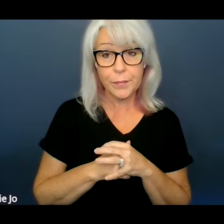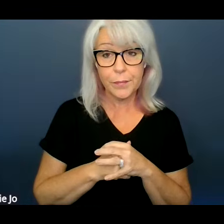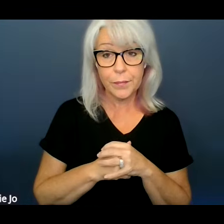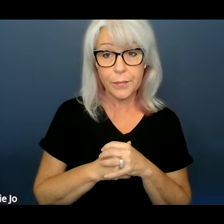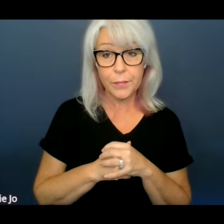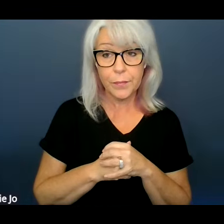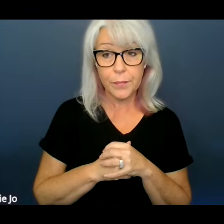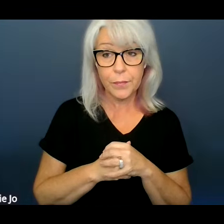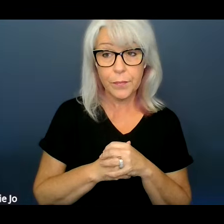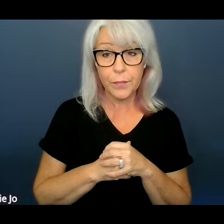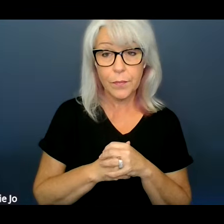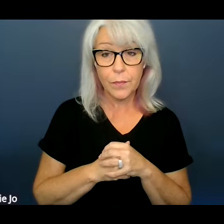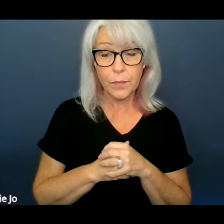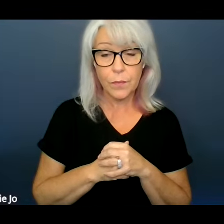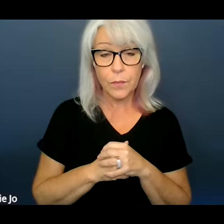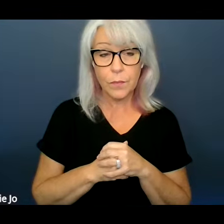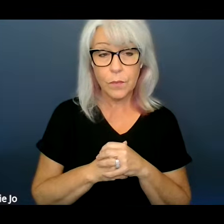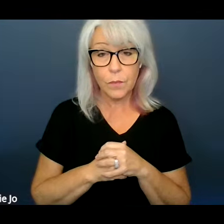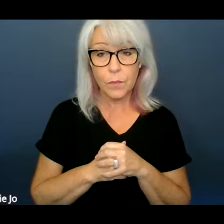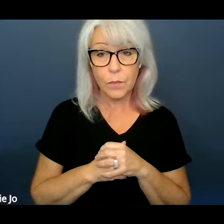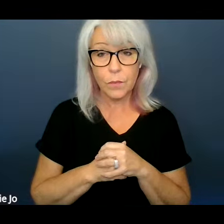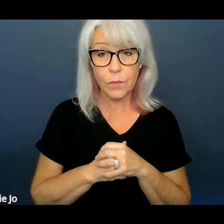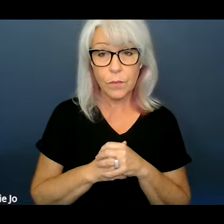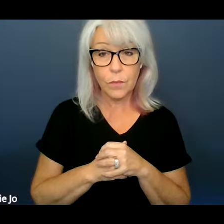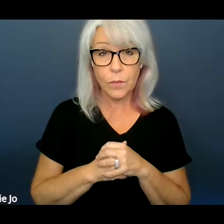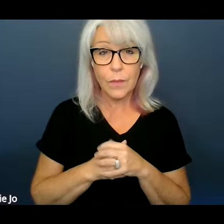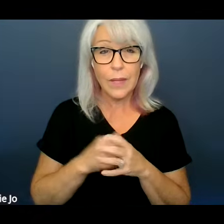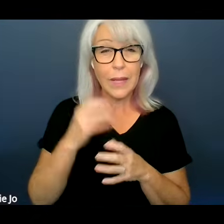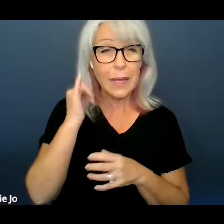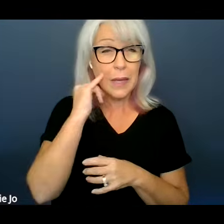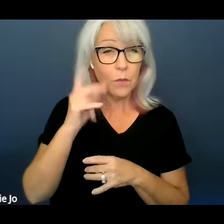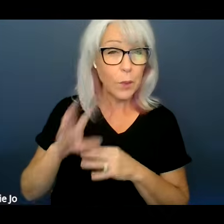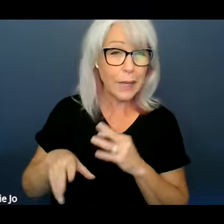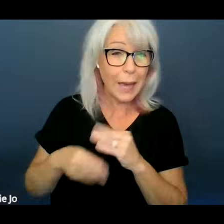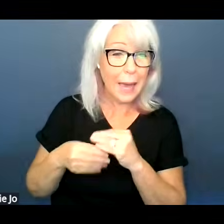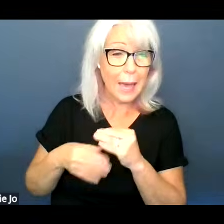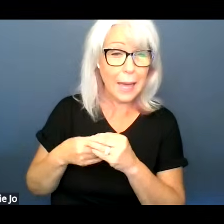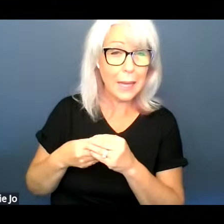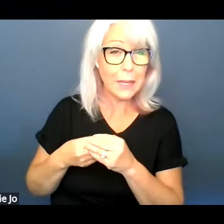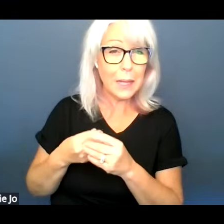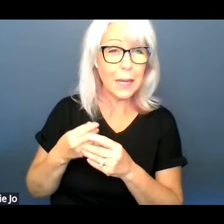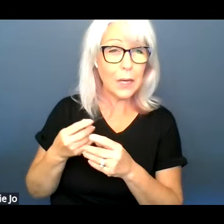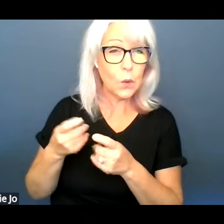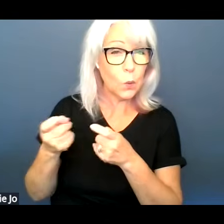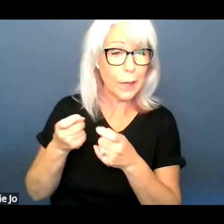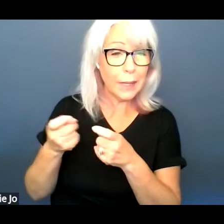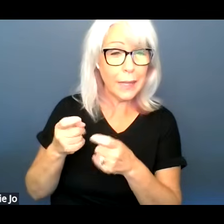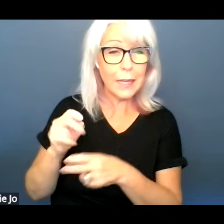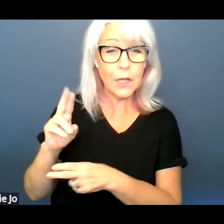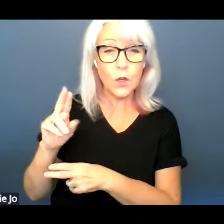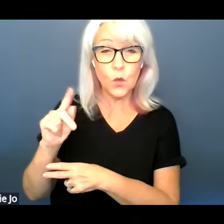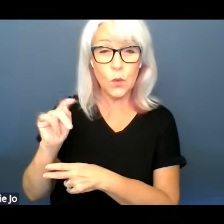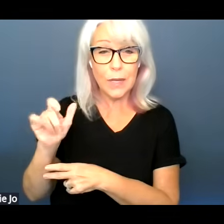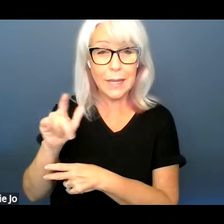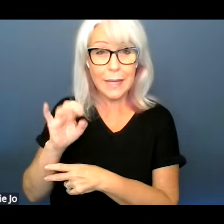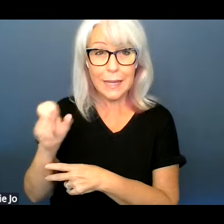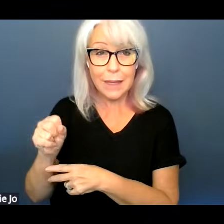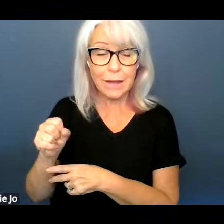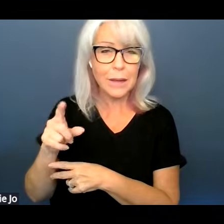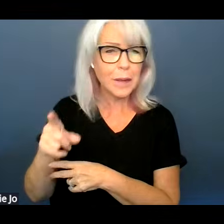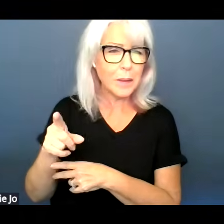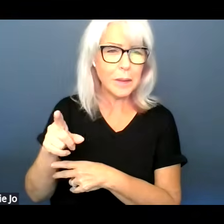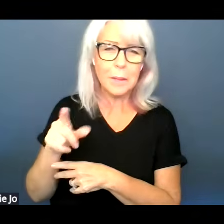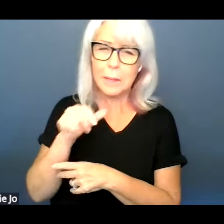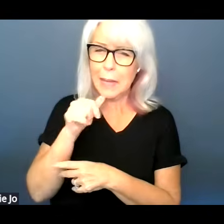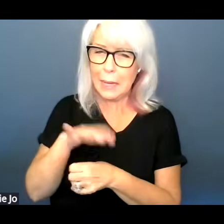just to add to the regulated utilities and government contractors because the applicability is much greater than